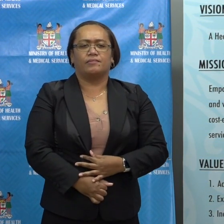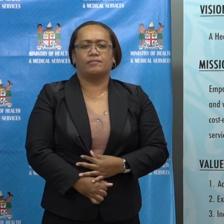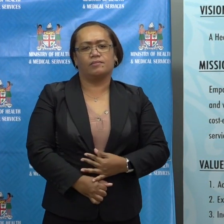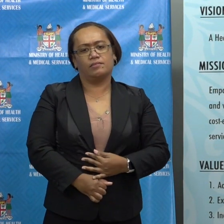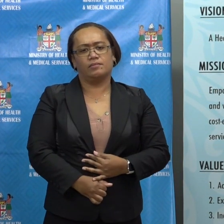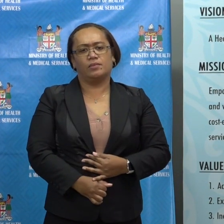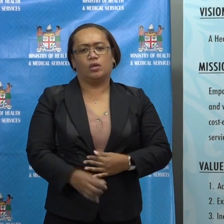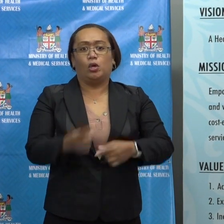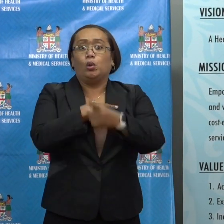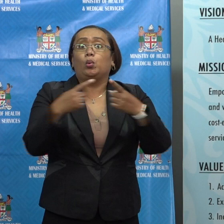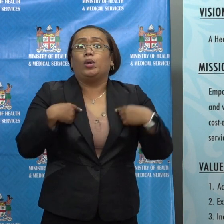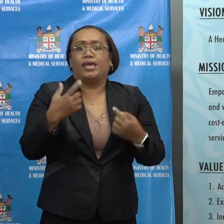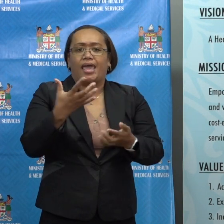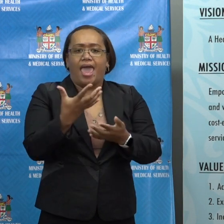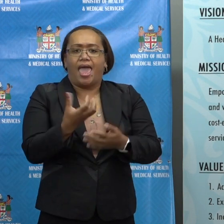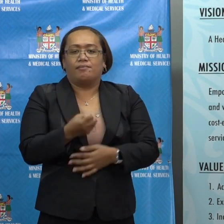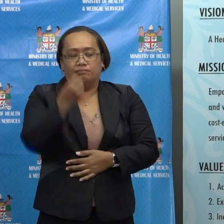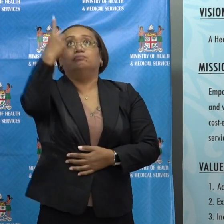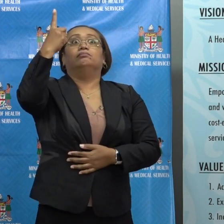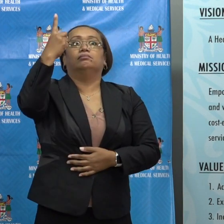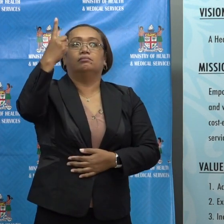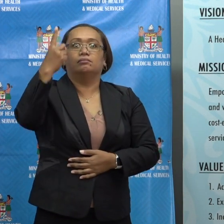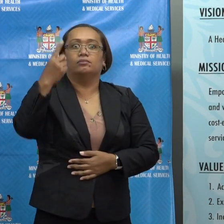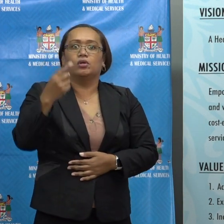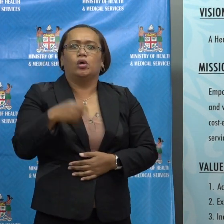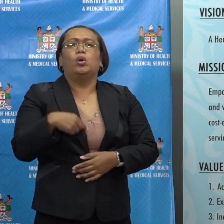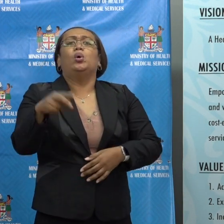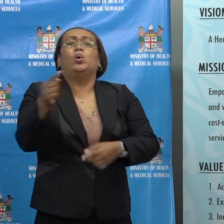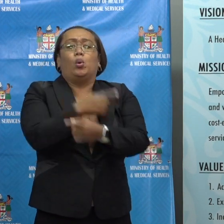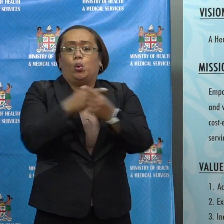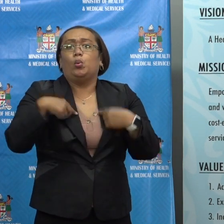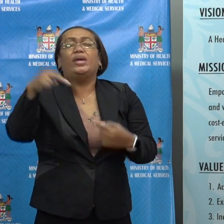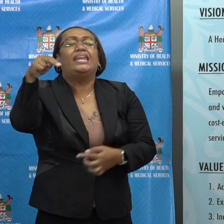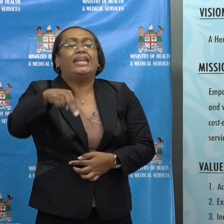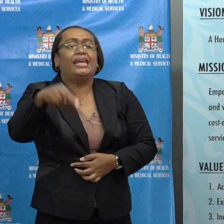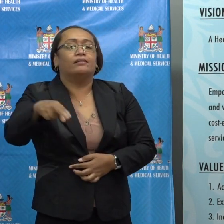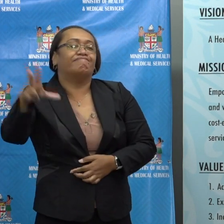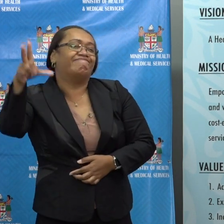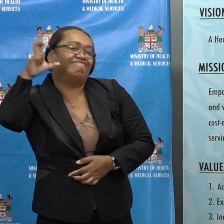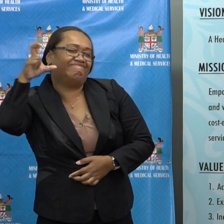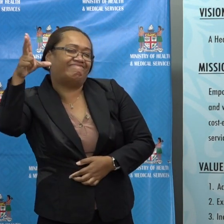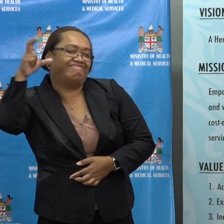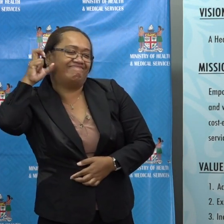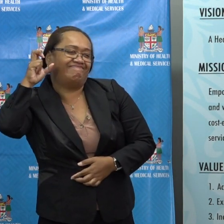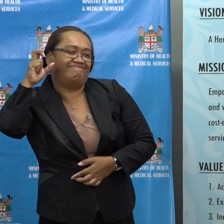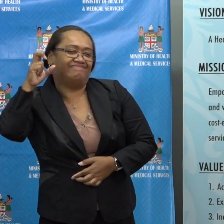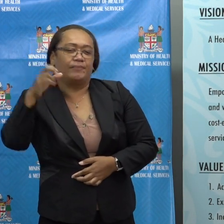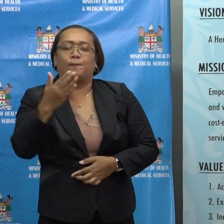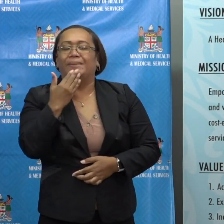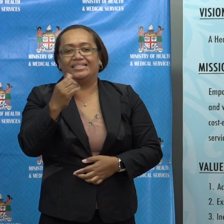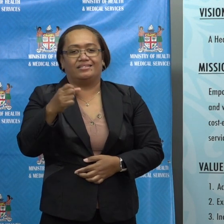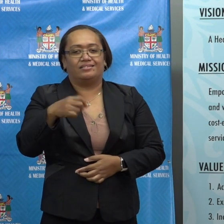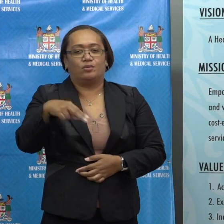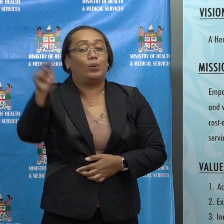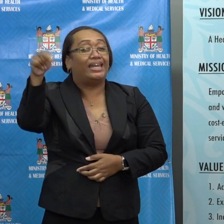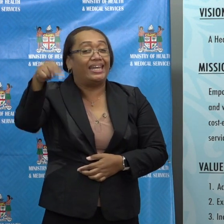very vigilant and also very attentive to the directives that the government is giving us today.